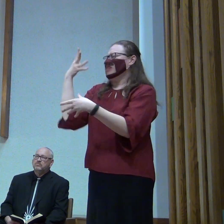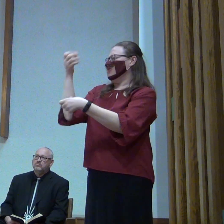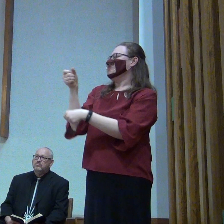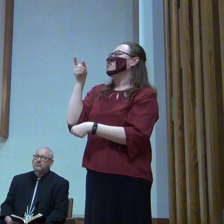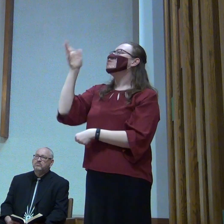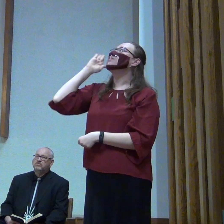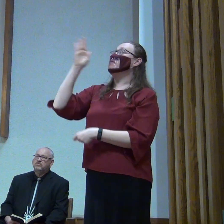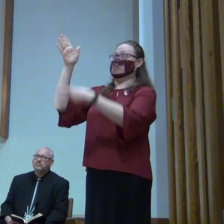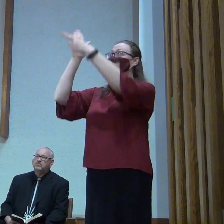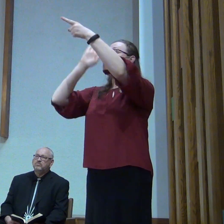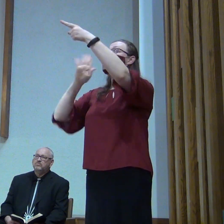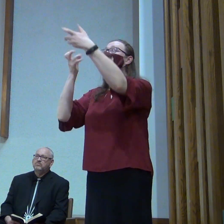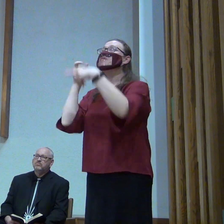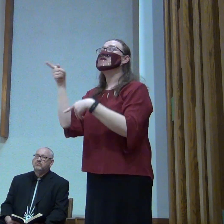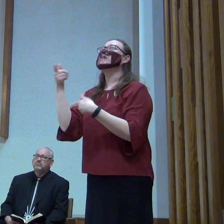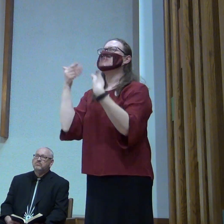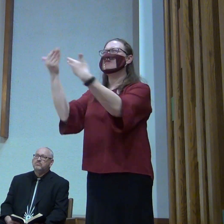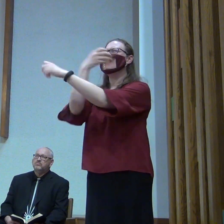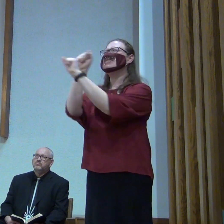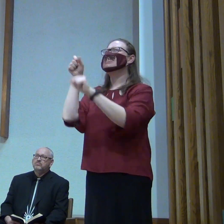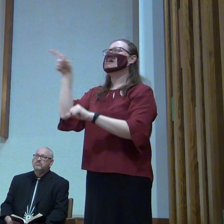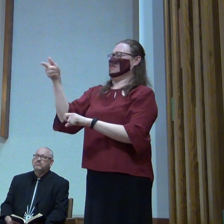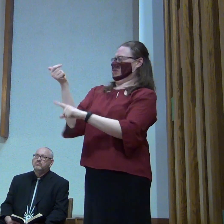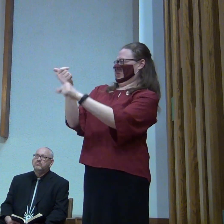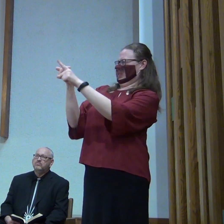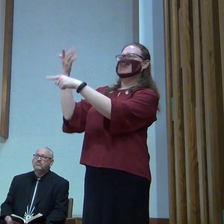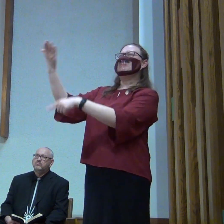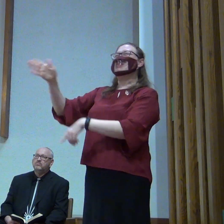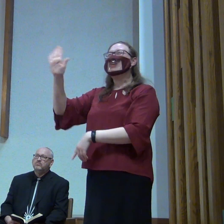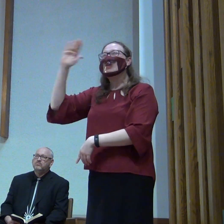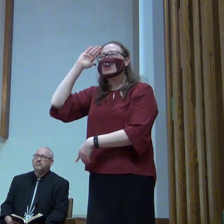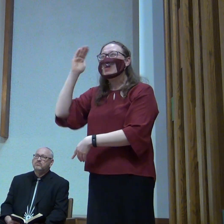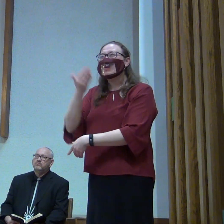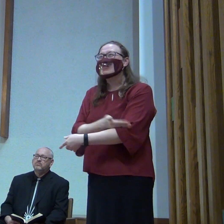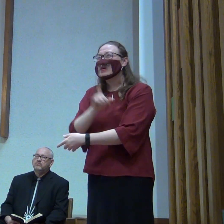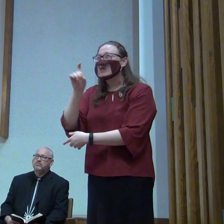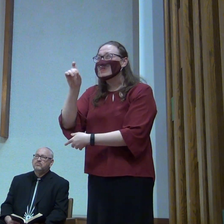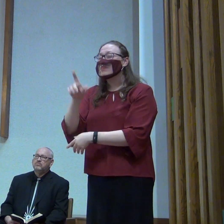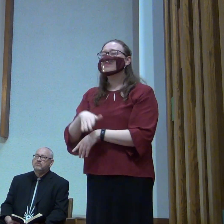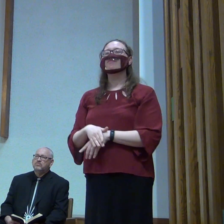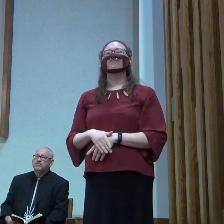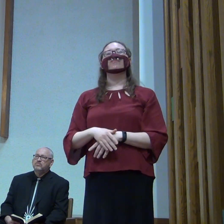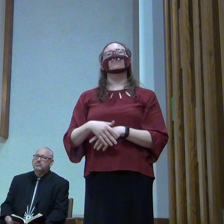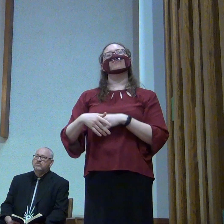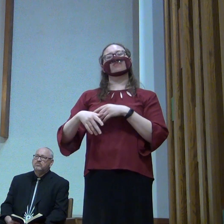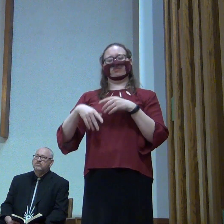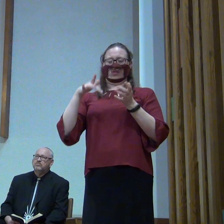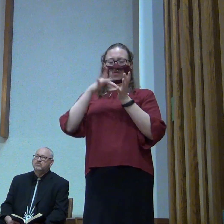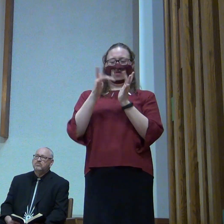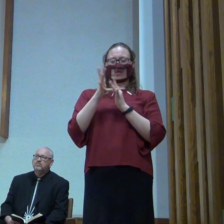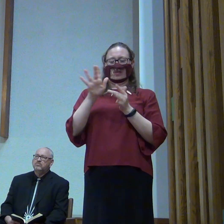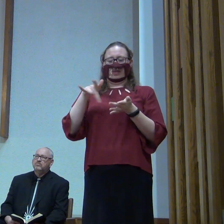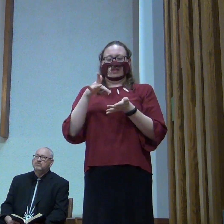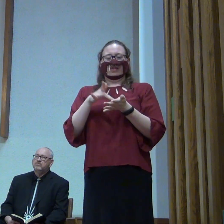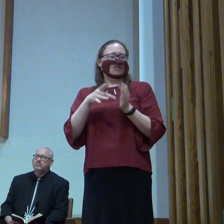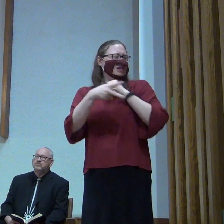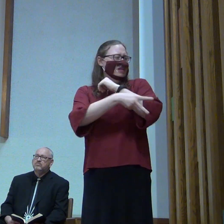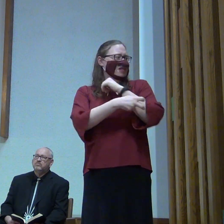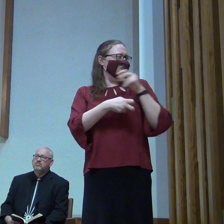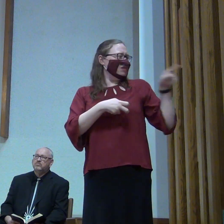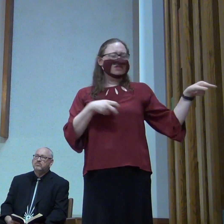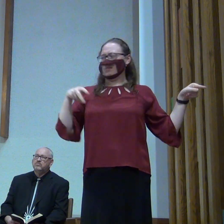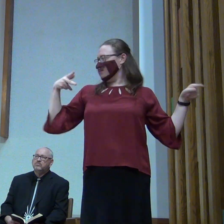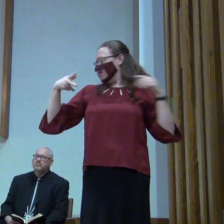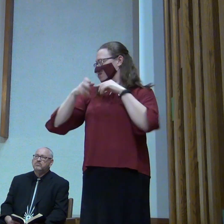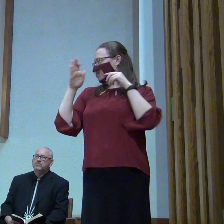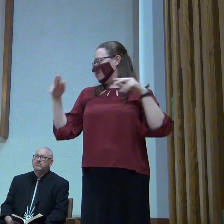he wants him. For he said, I am the Son of God. In the same way, the robbers who were crucified with him also heaped